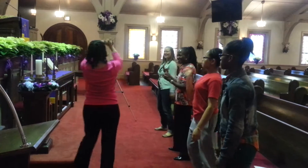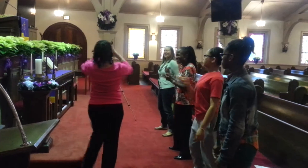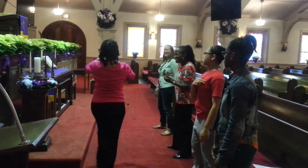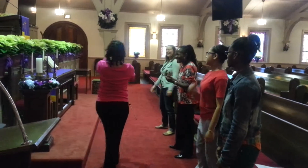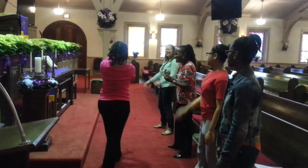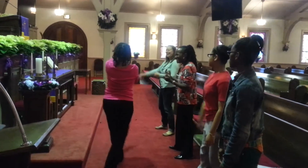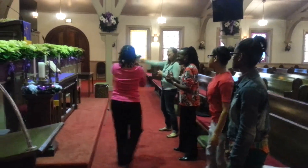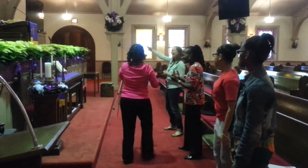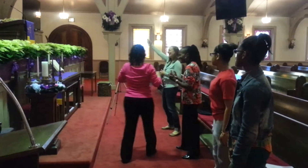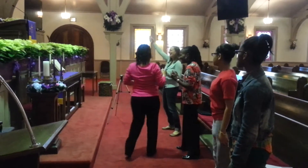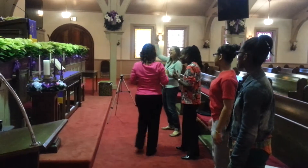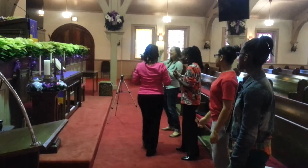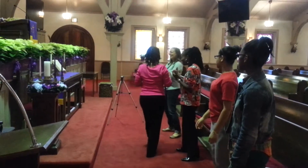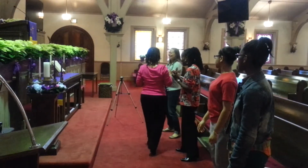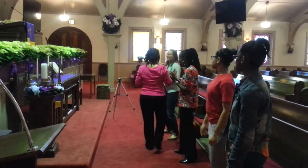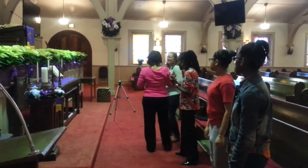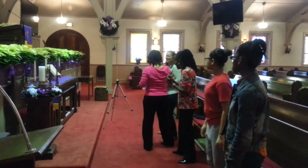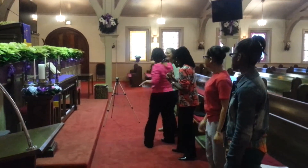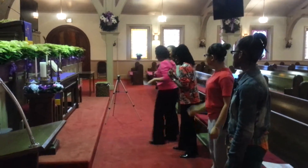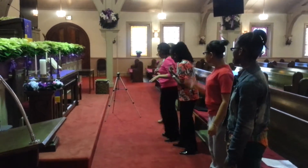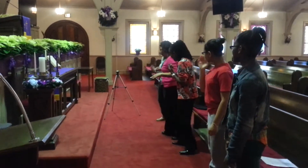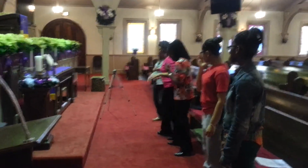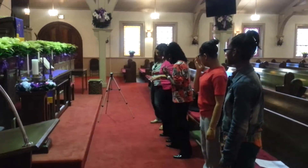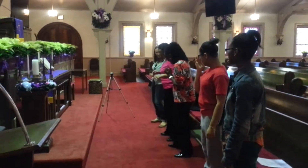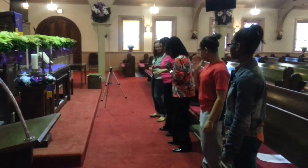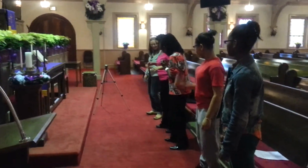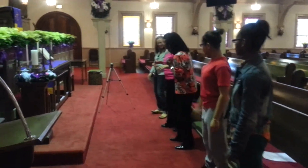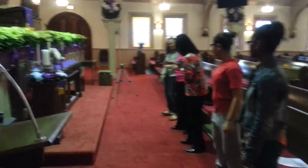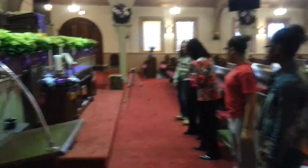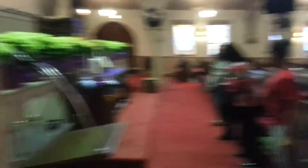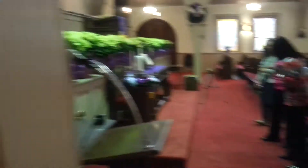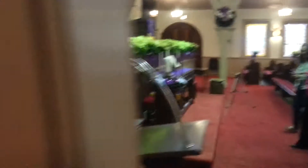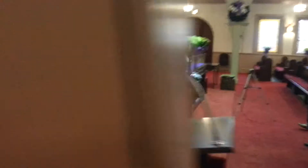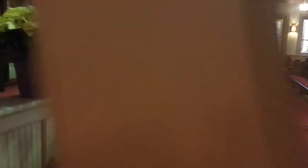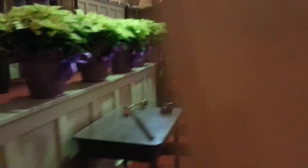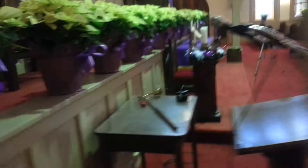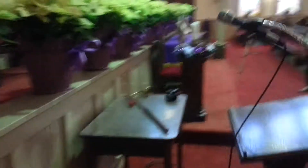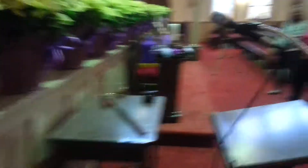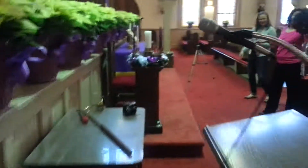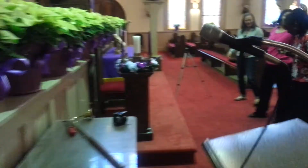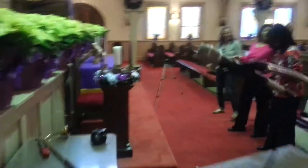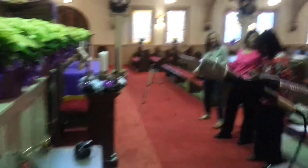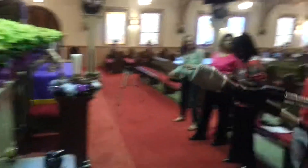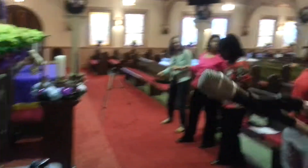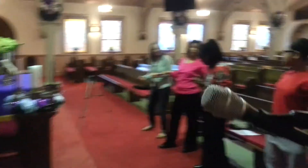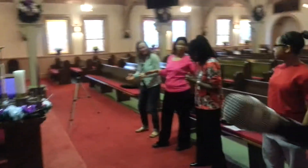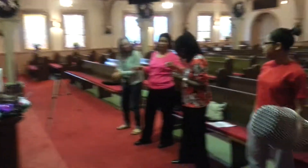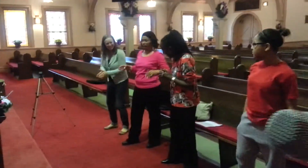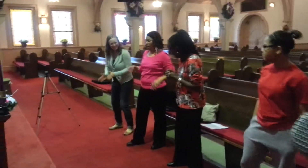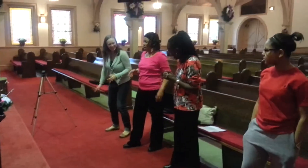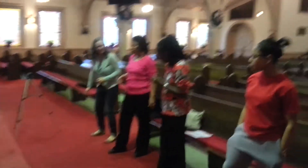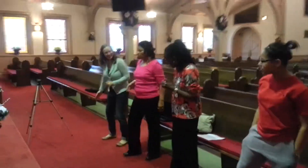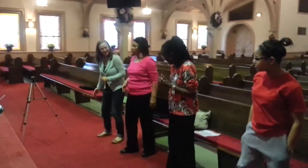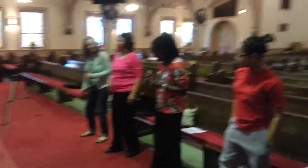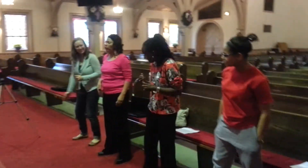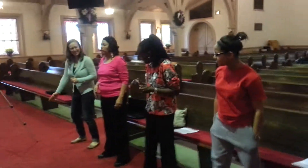with God. I want you two to go together with me, and then I'm going to come and stand between you, okay? Let's go very